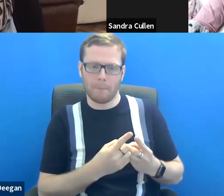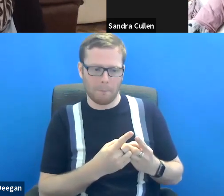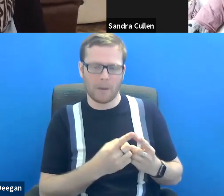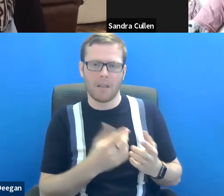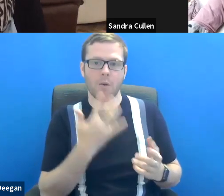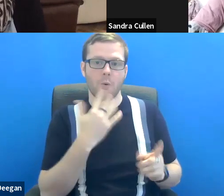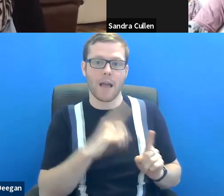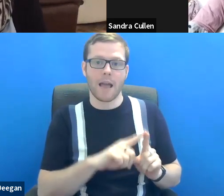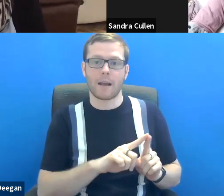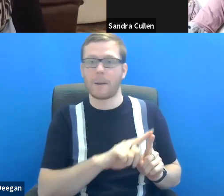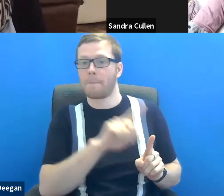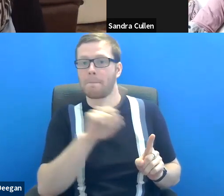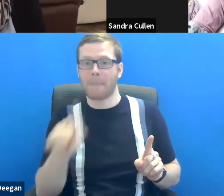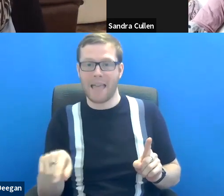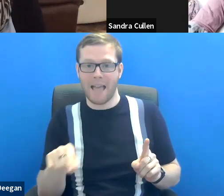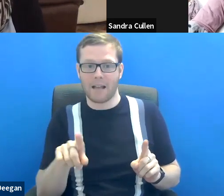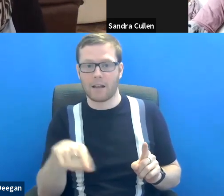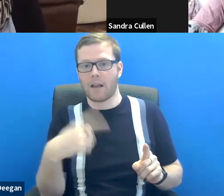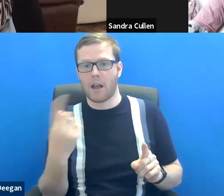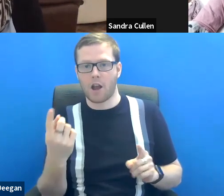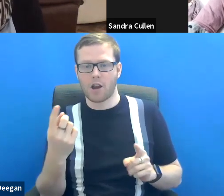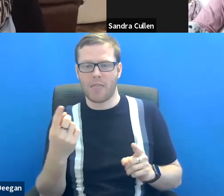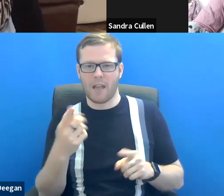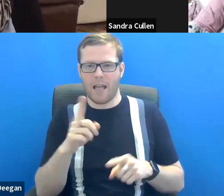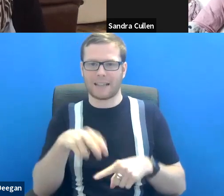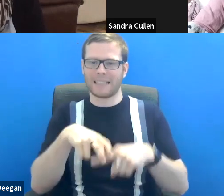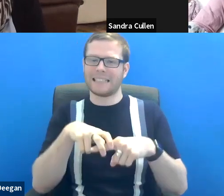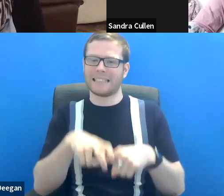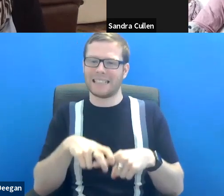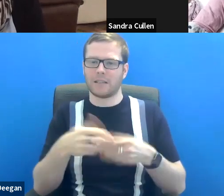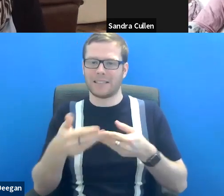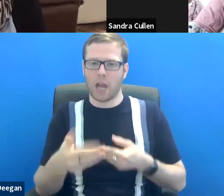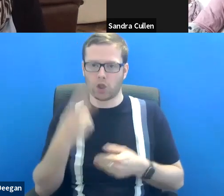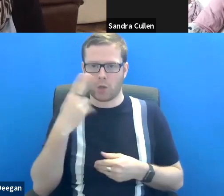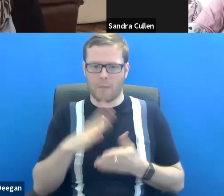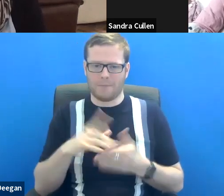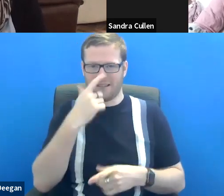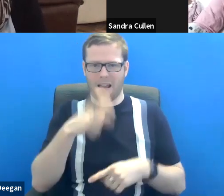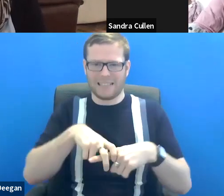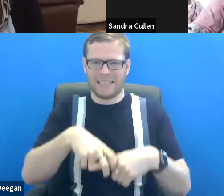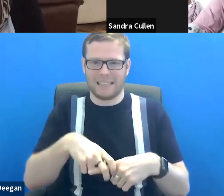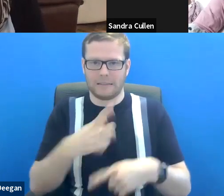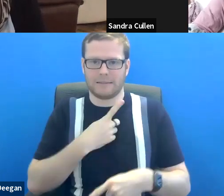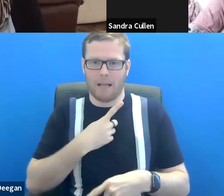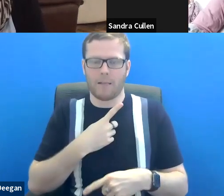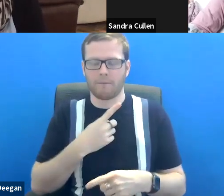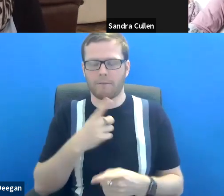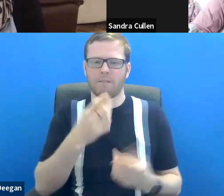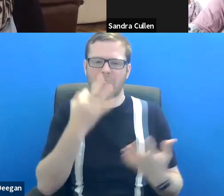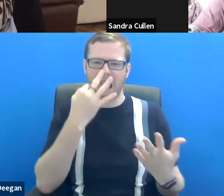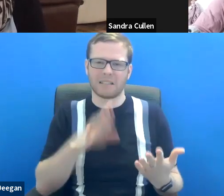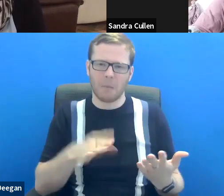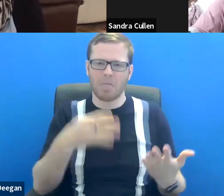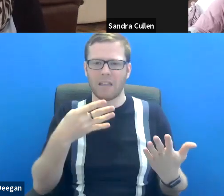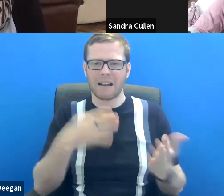sitter session, which is when they can sit on their own and they're quite confident with it, so about 8-9 months, I take another picture of them